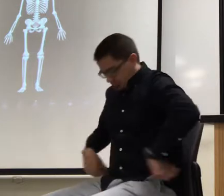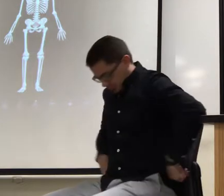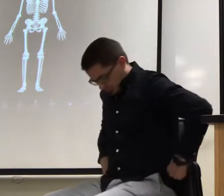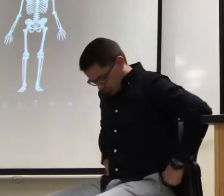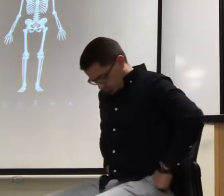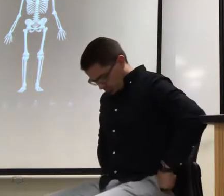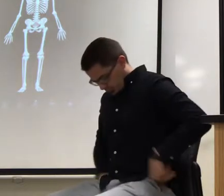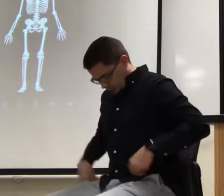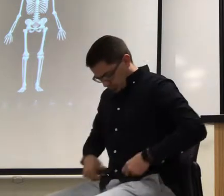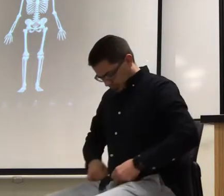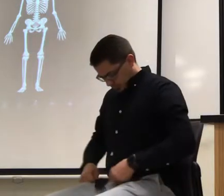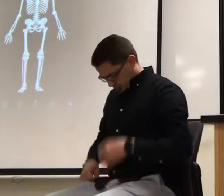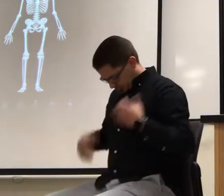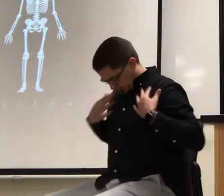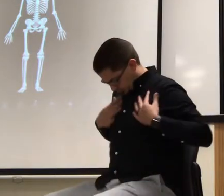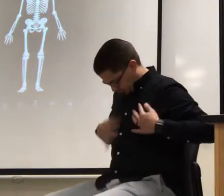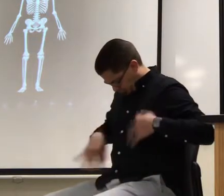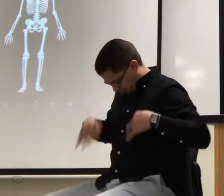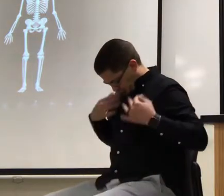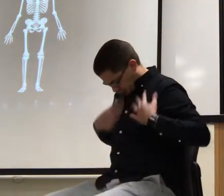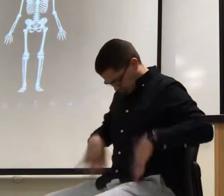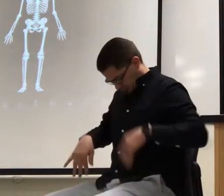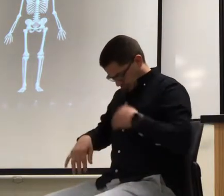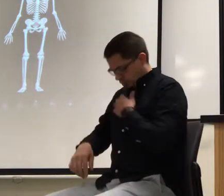you can